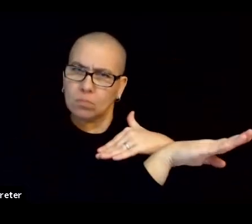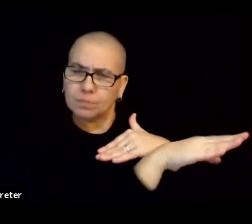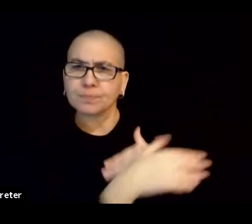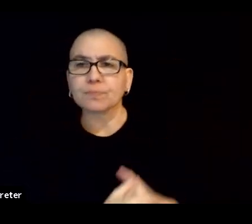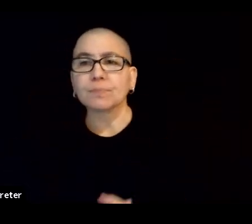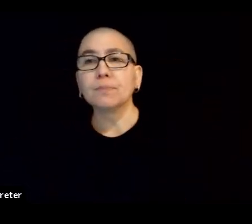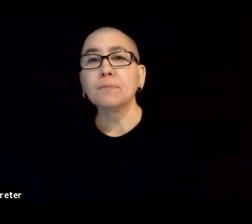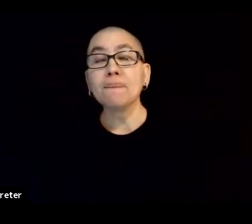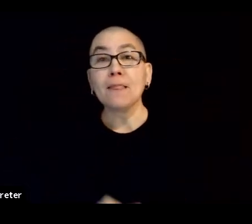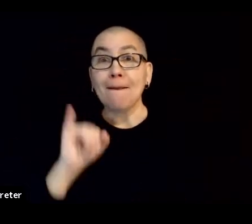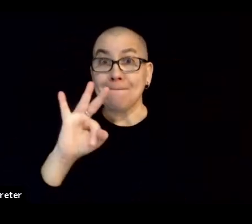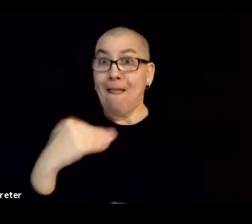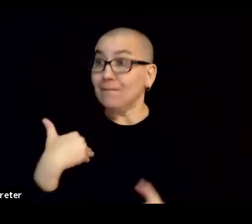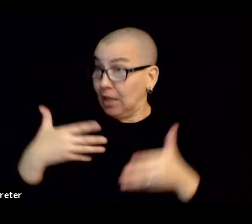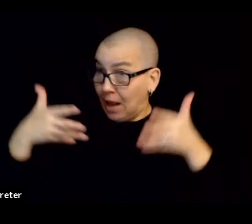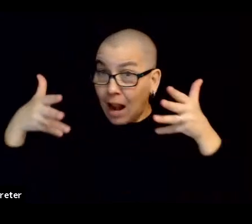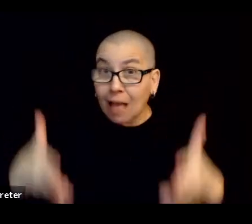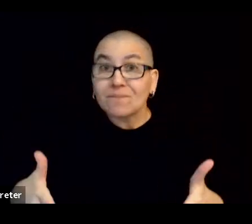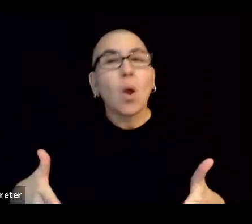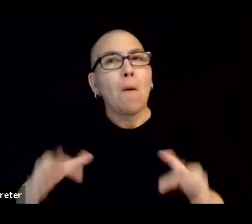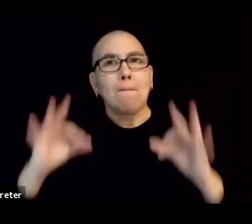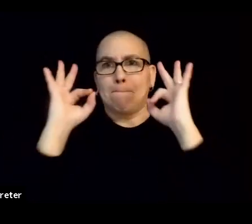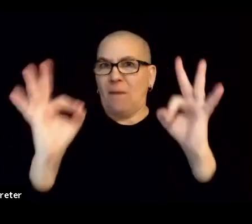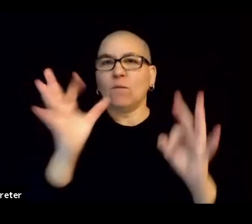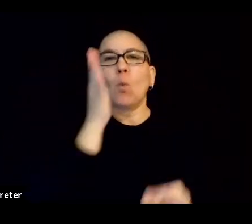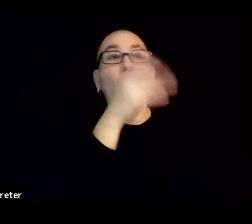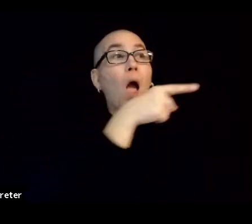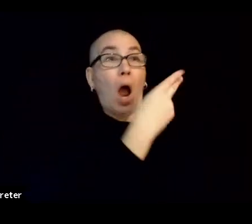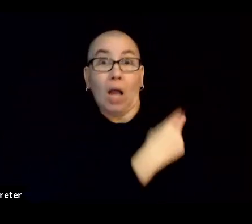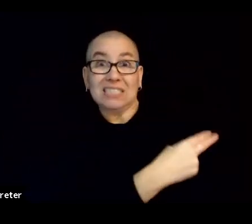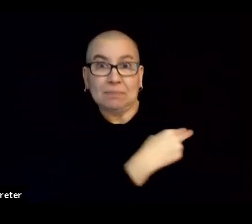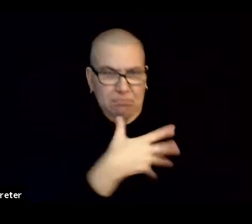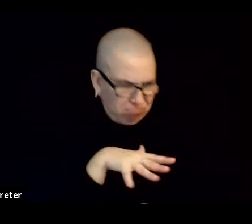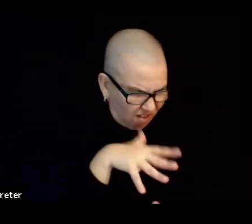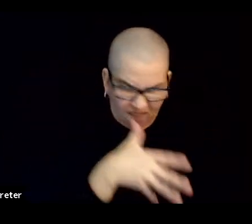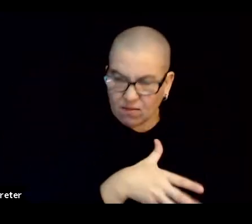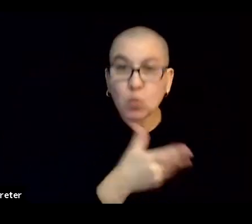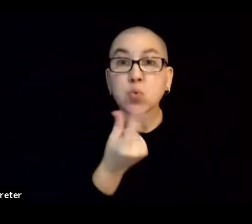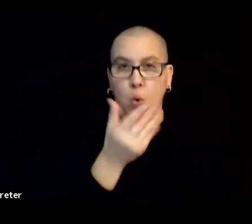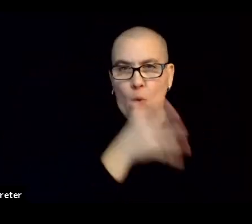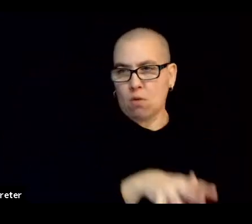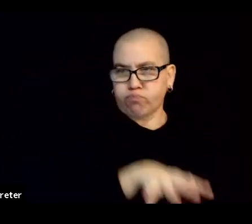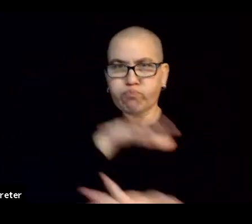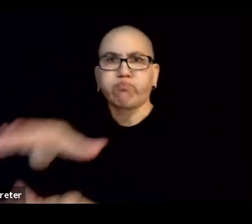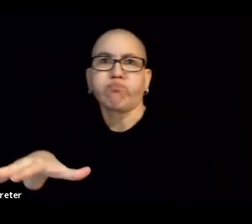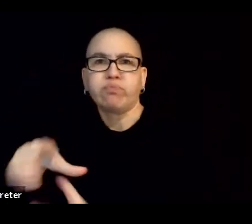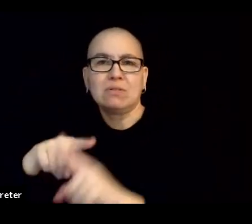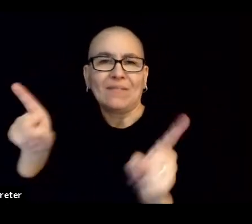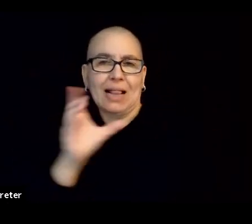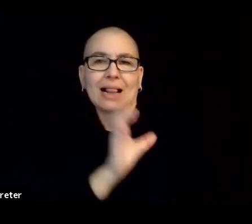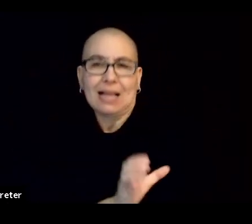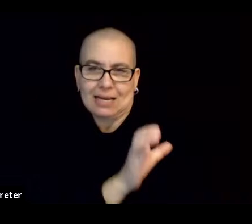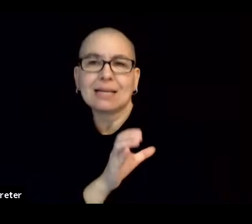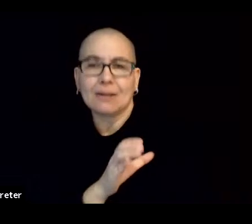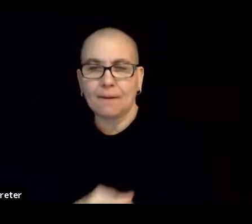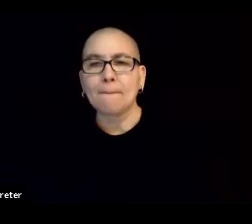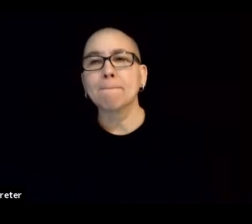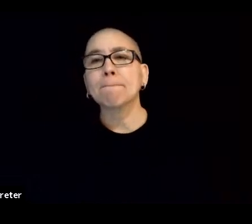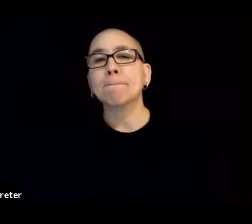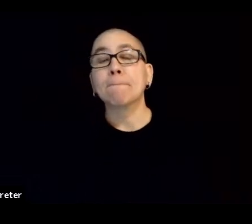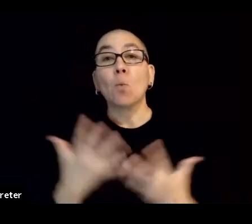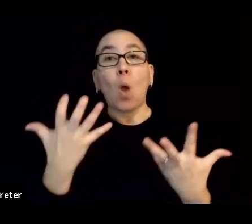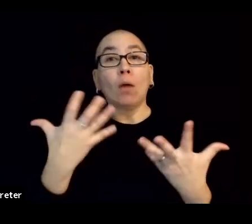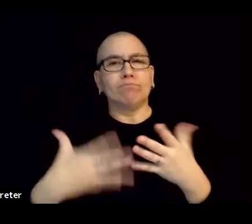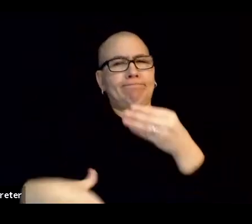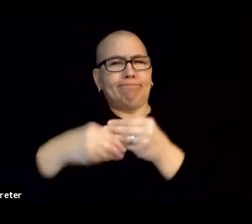staff. But then today we're further clarifying where and how Minnesotans age 65 and up can